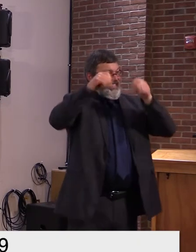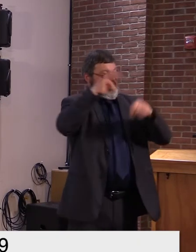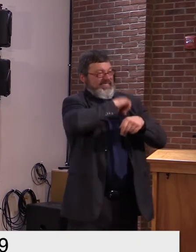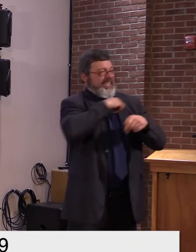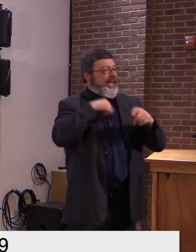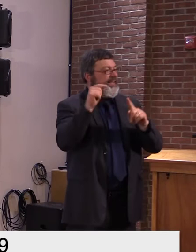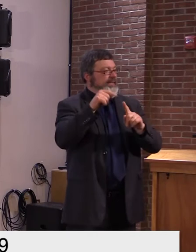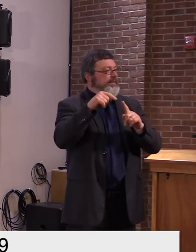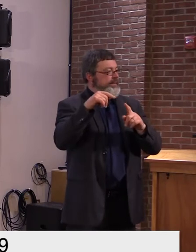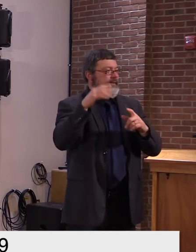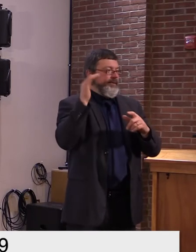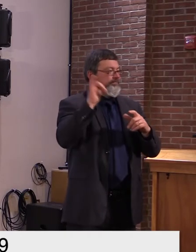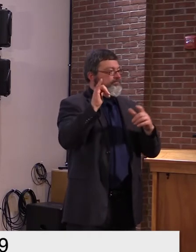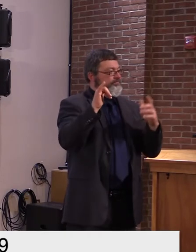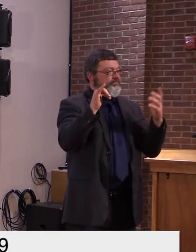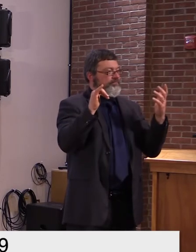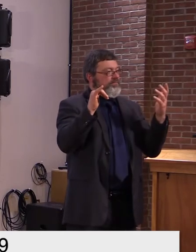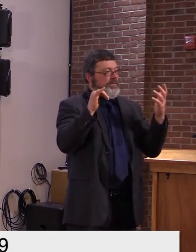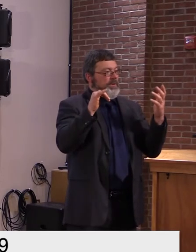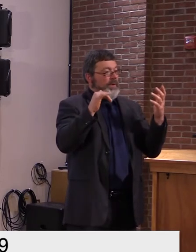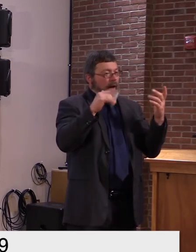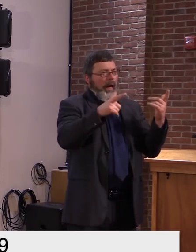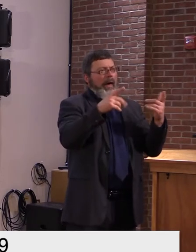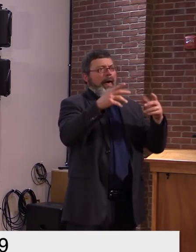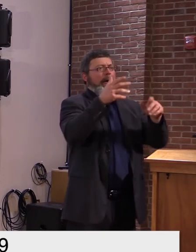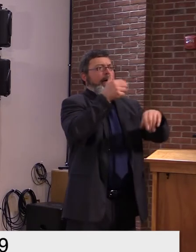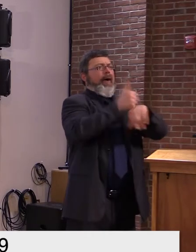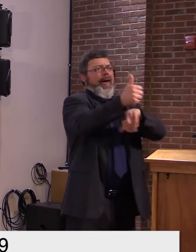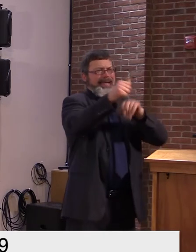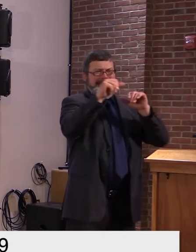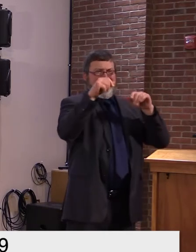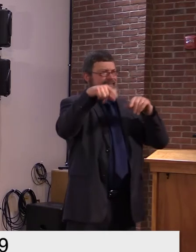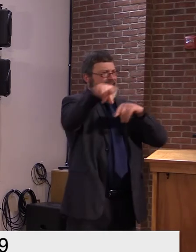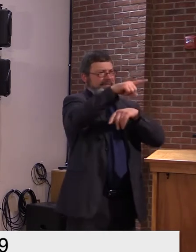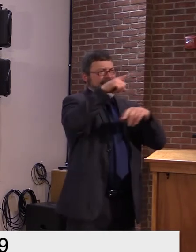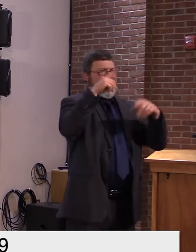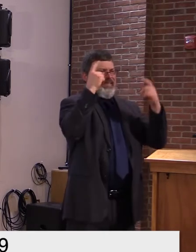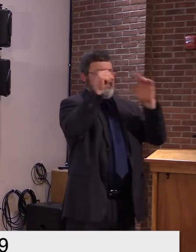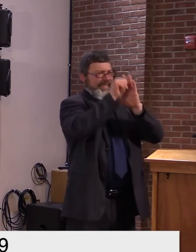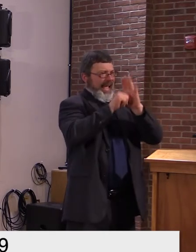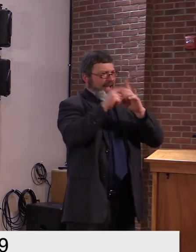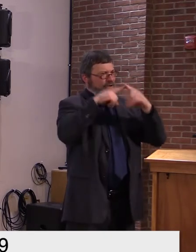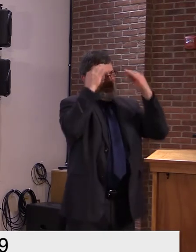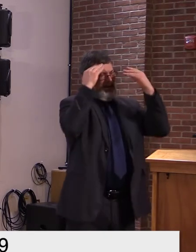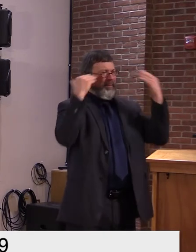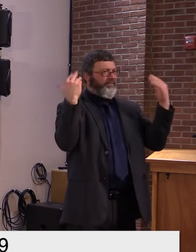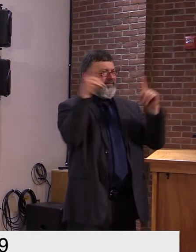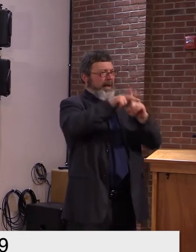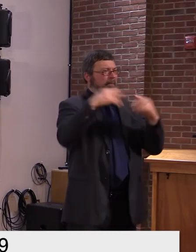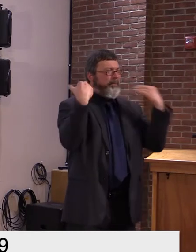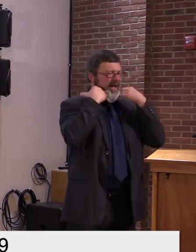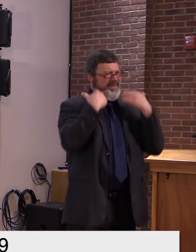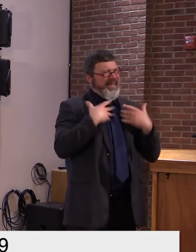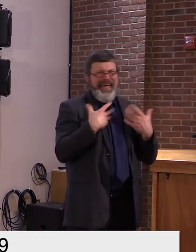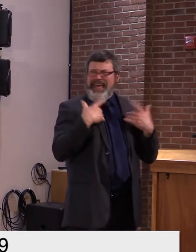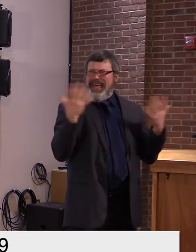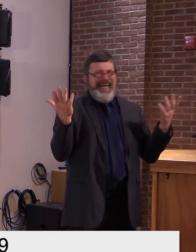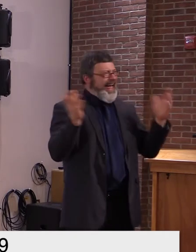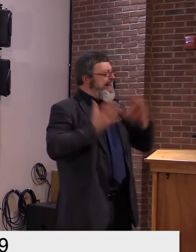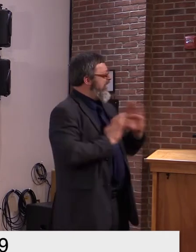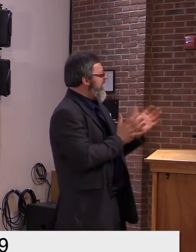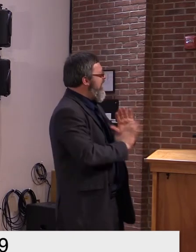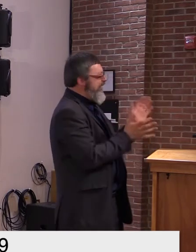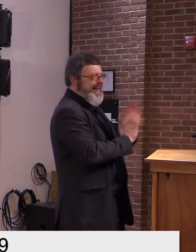as an option. And of course, that's a catastrophe. It's not an option. So what you're describing awaits us and